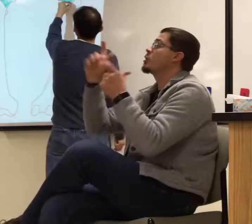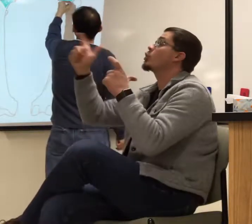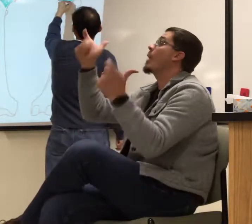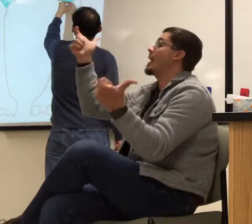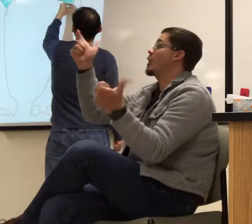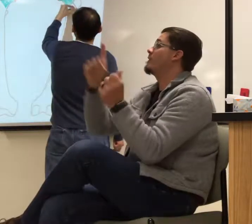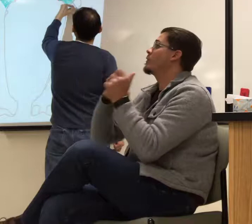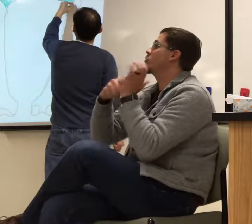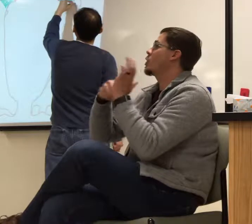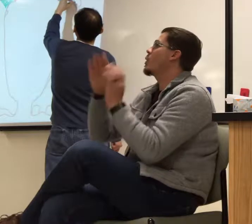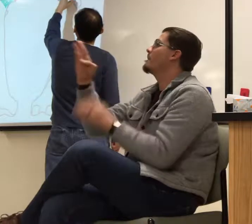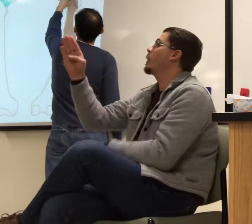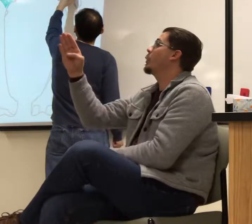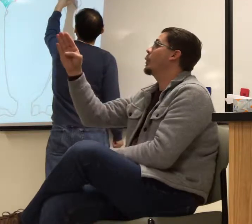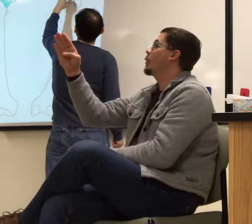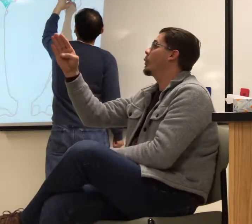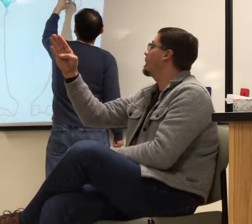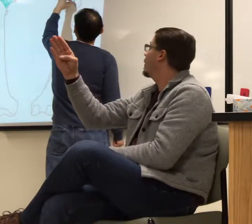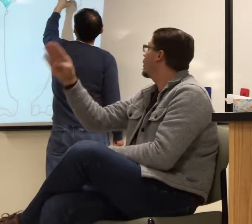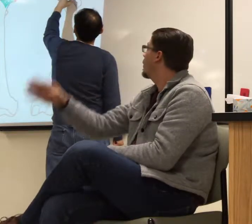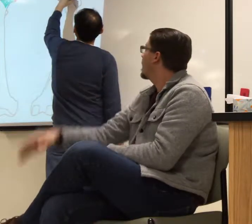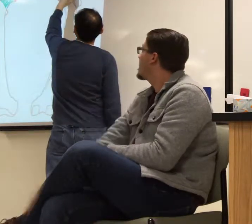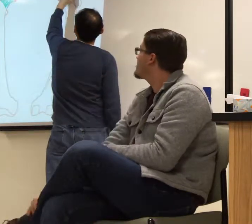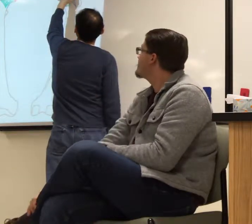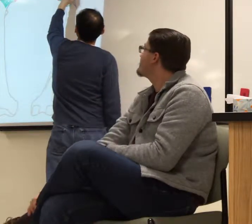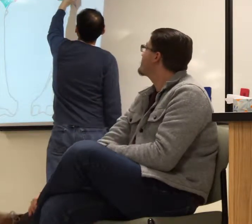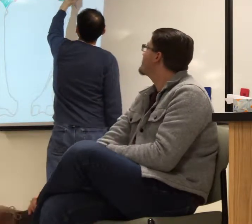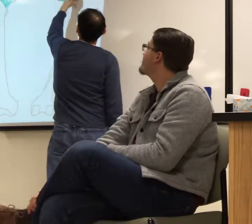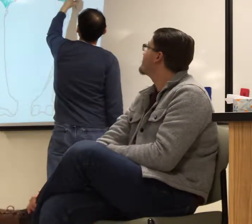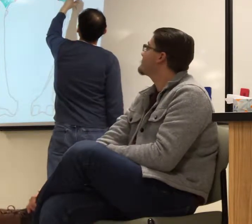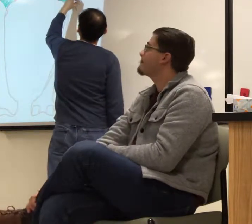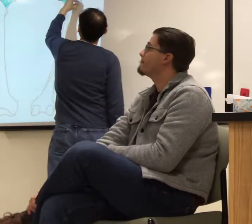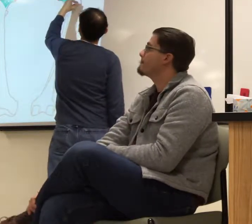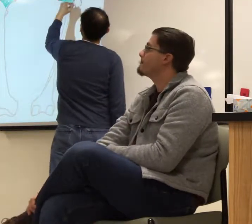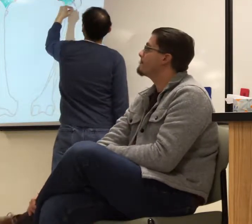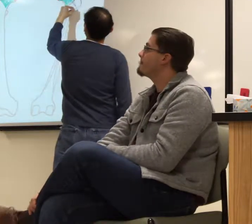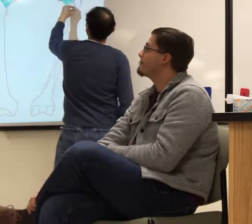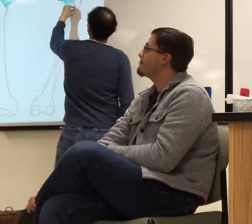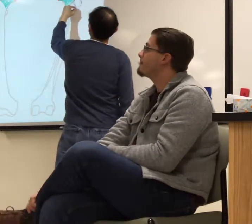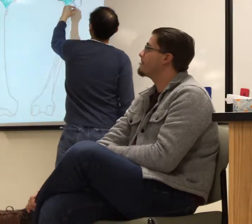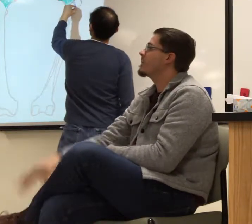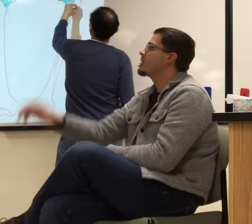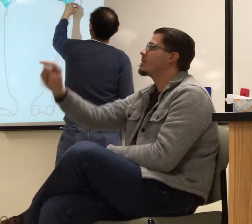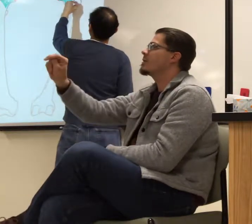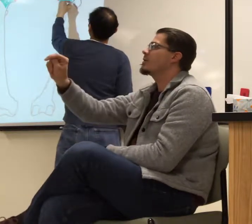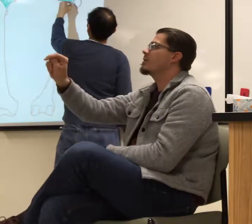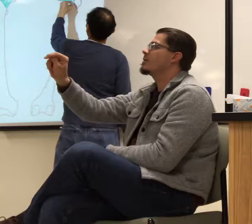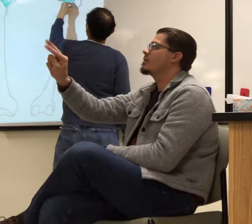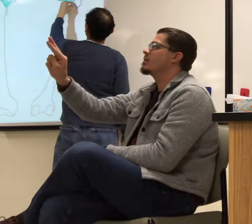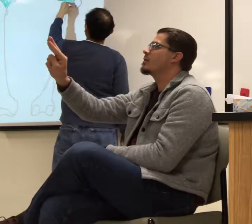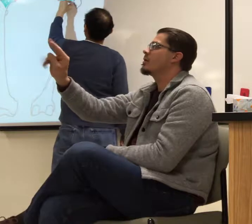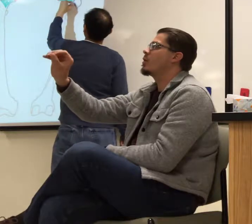say on this one, pretty much big knob right there.